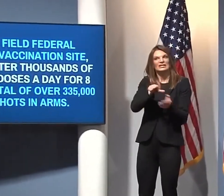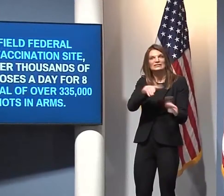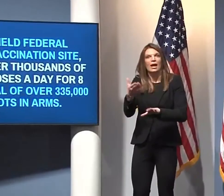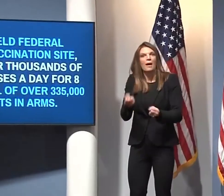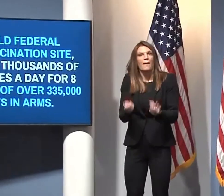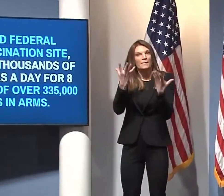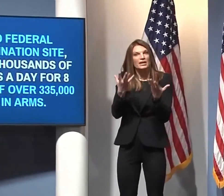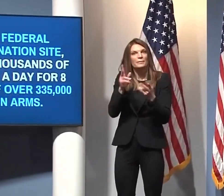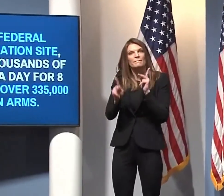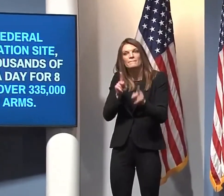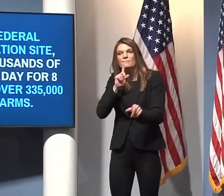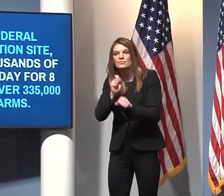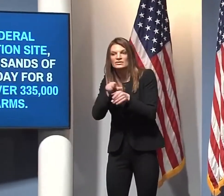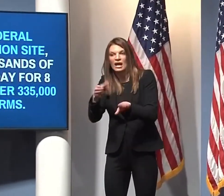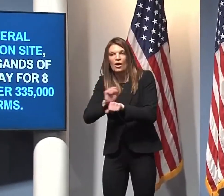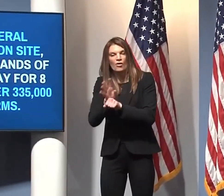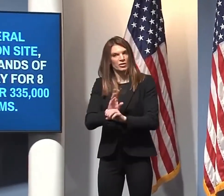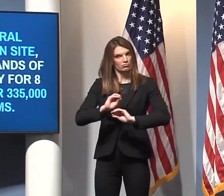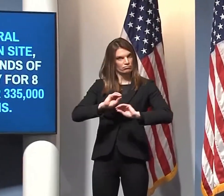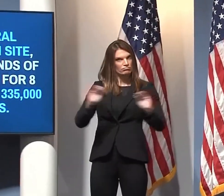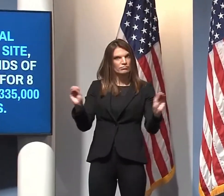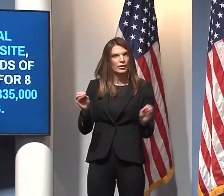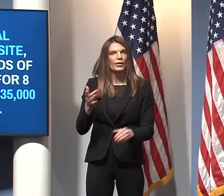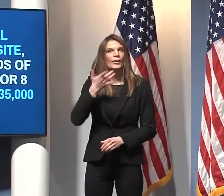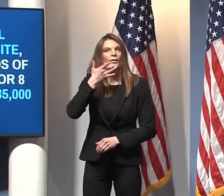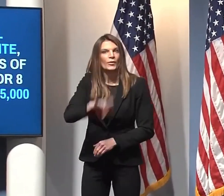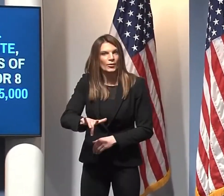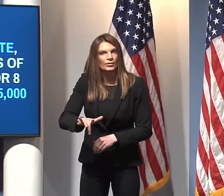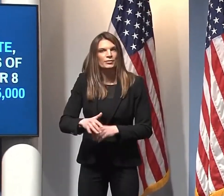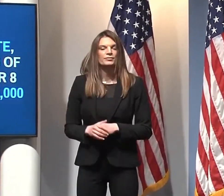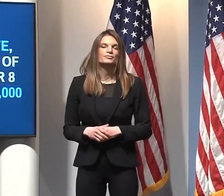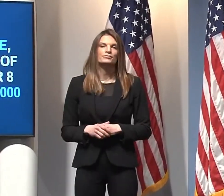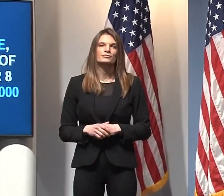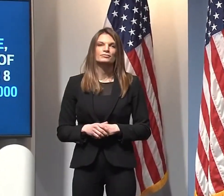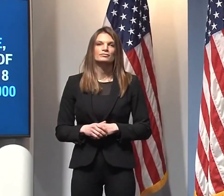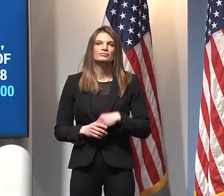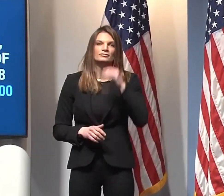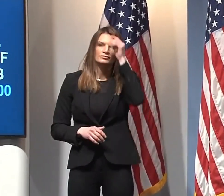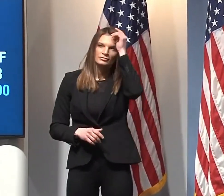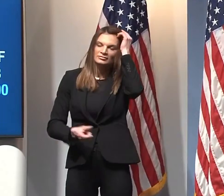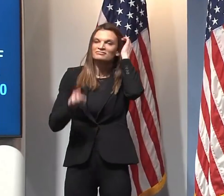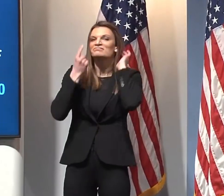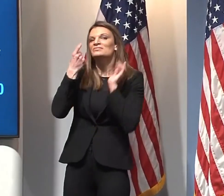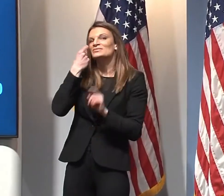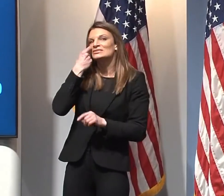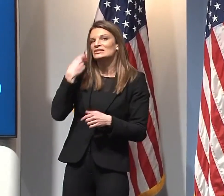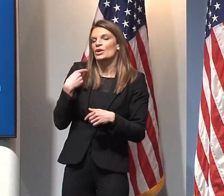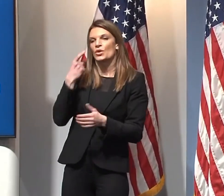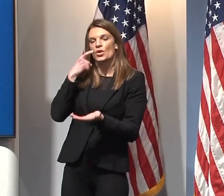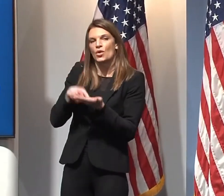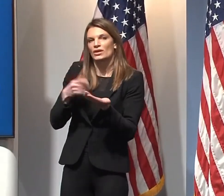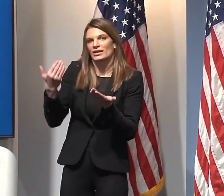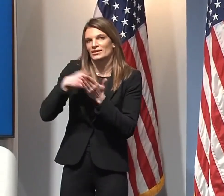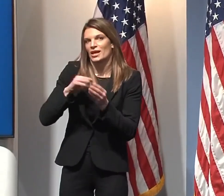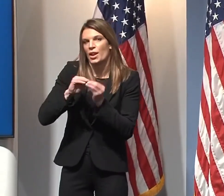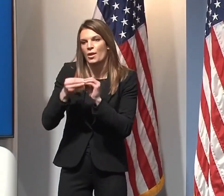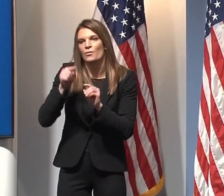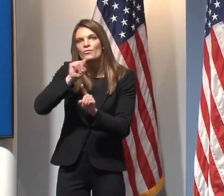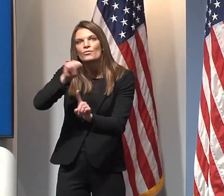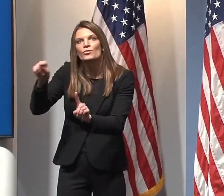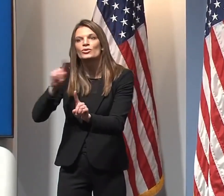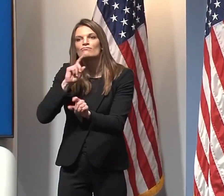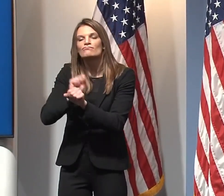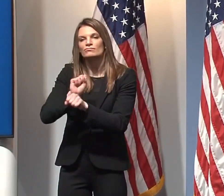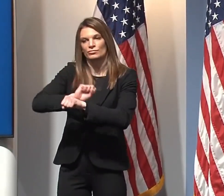months, which is excellent news. A significant number of the recent cases have been attributed to high school